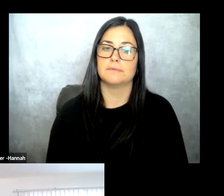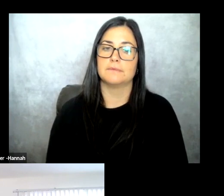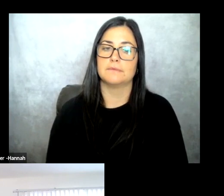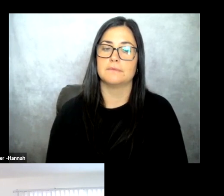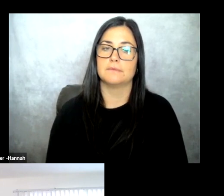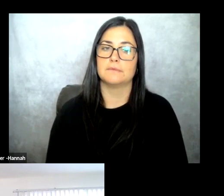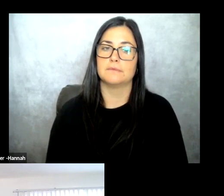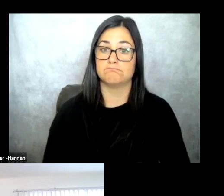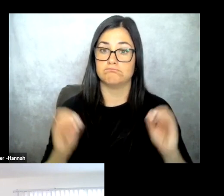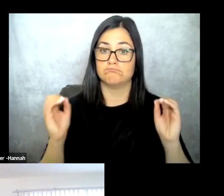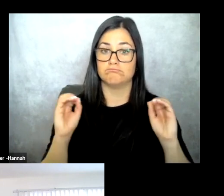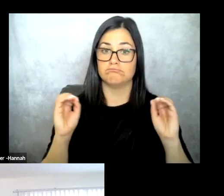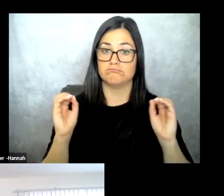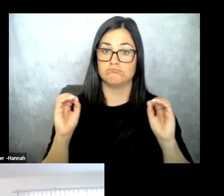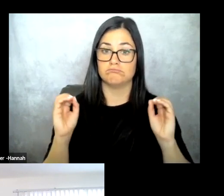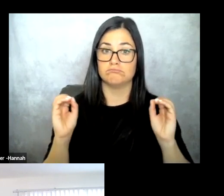If not,